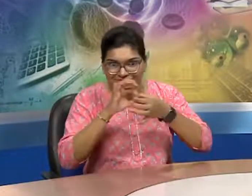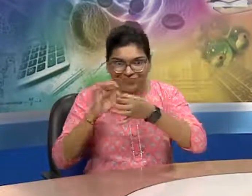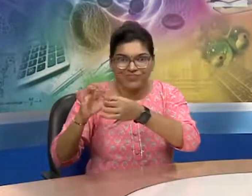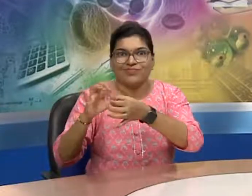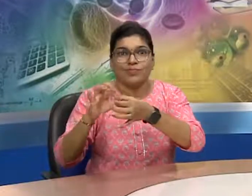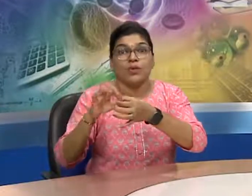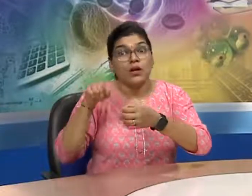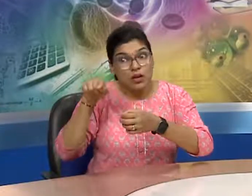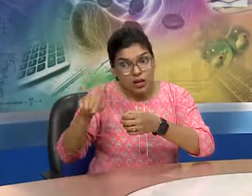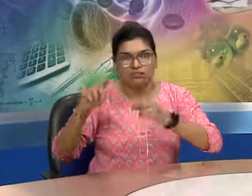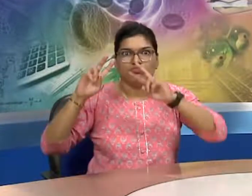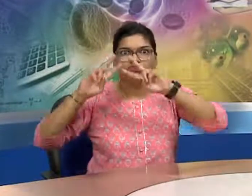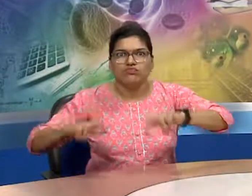understanding the ecology.